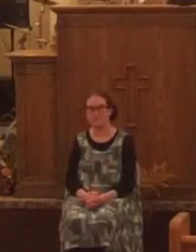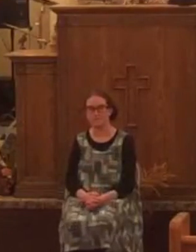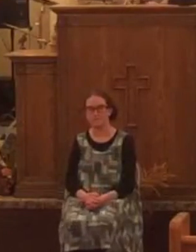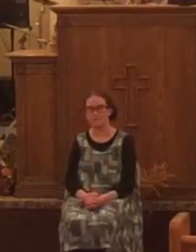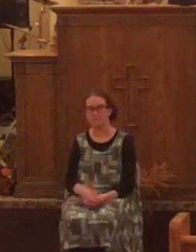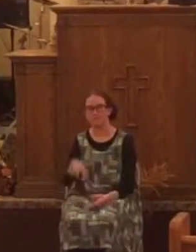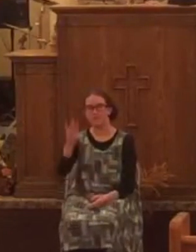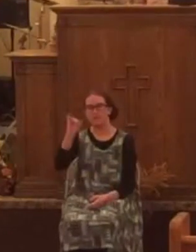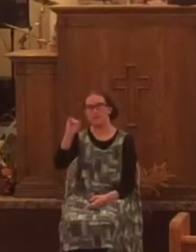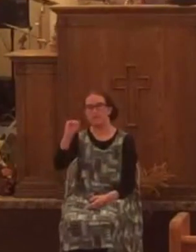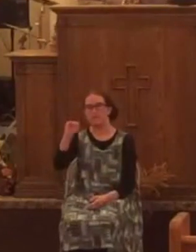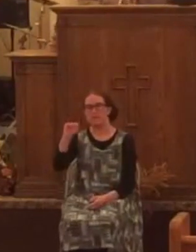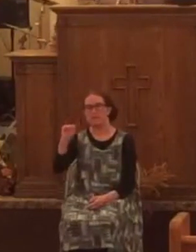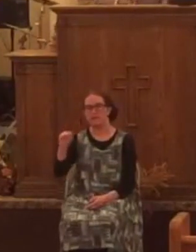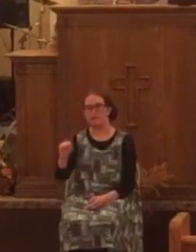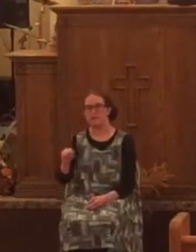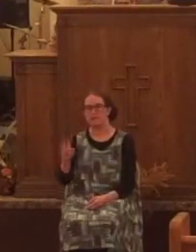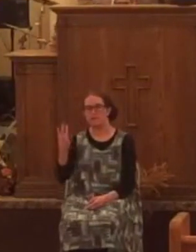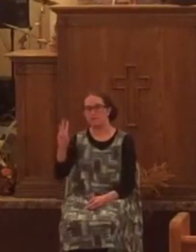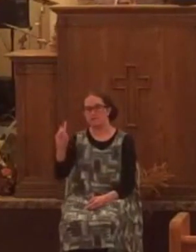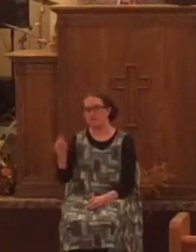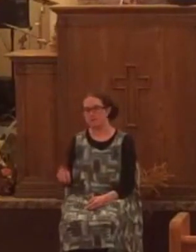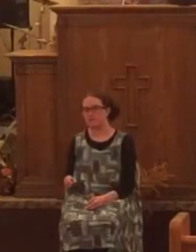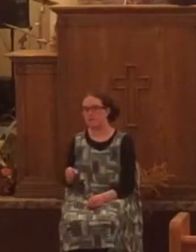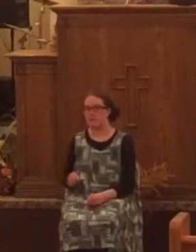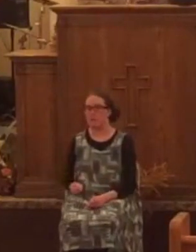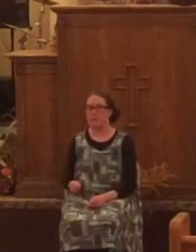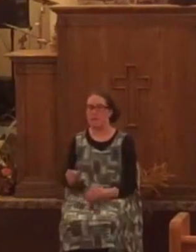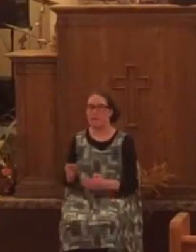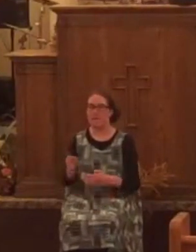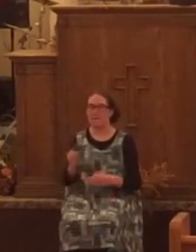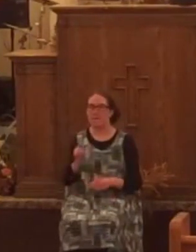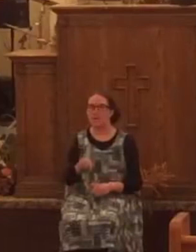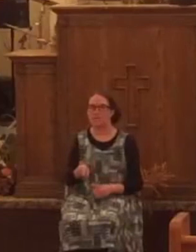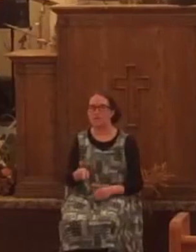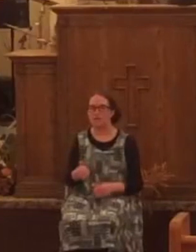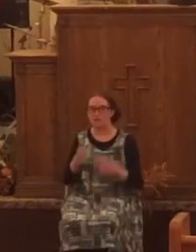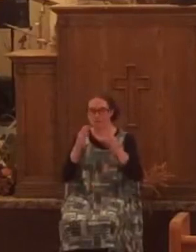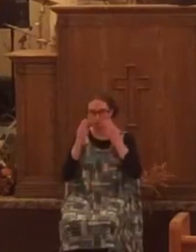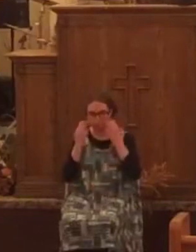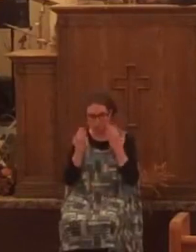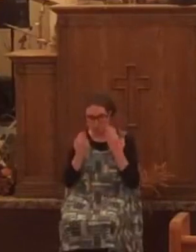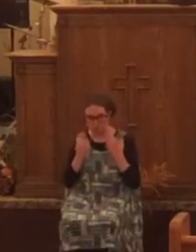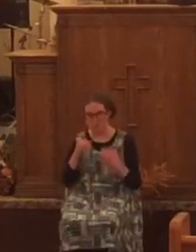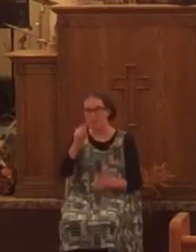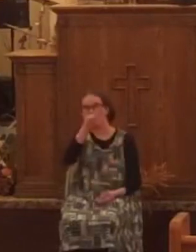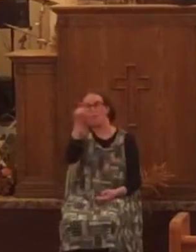Amen. Isaiah 61:3 said to appoint unto them that mourn in Zion.